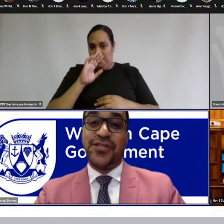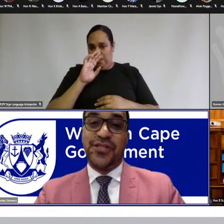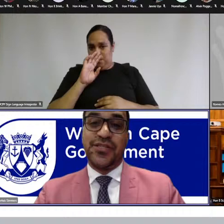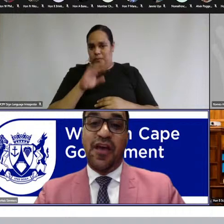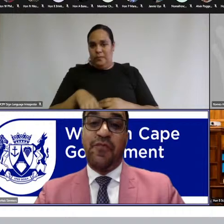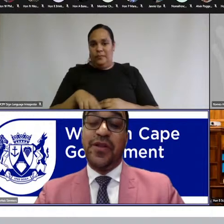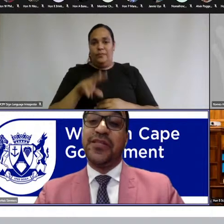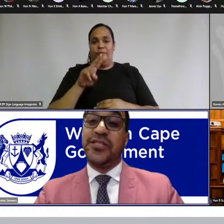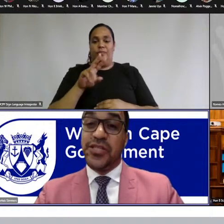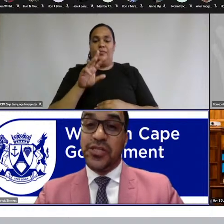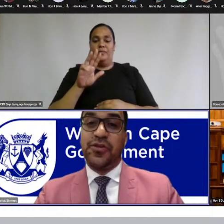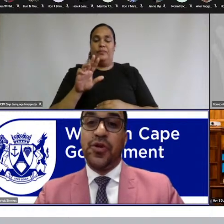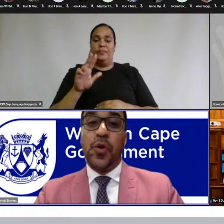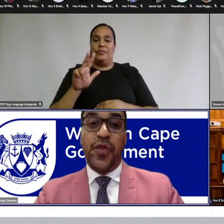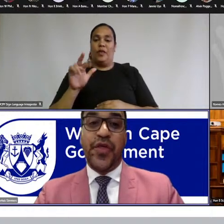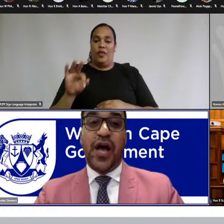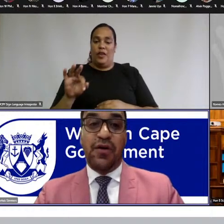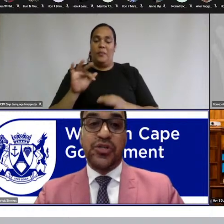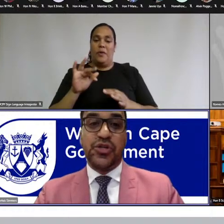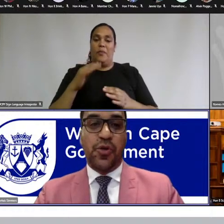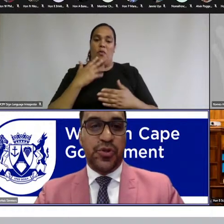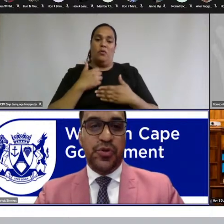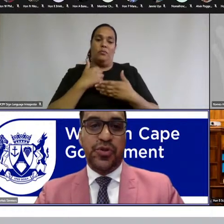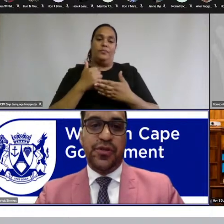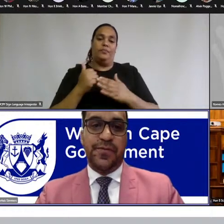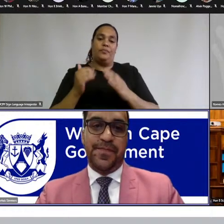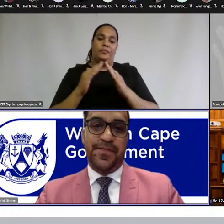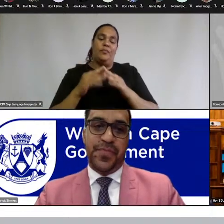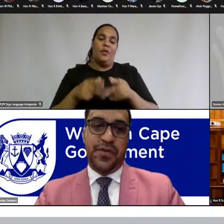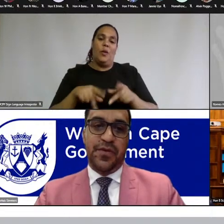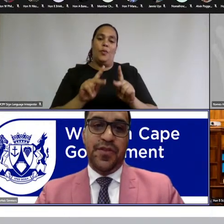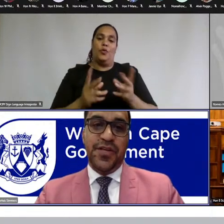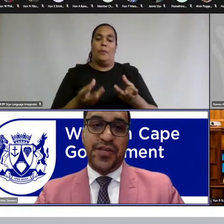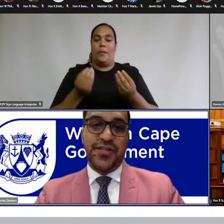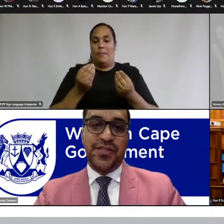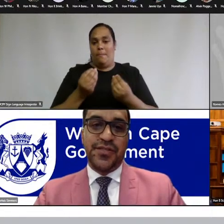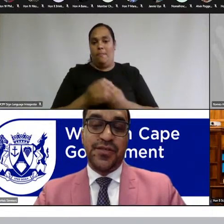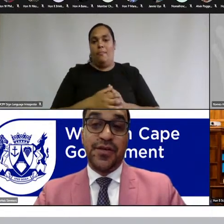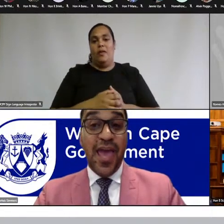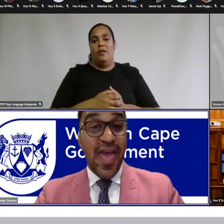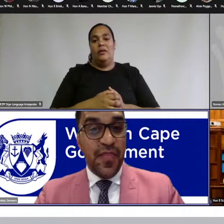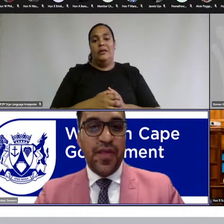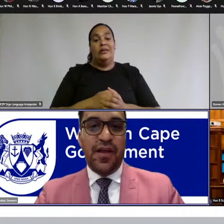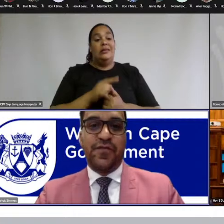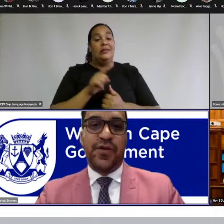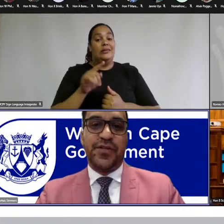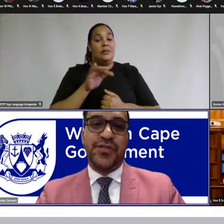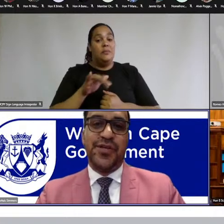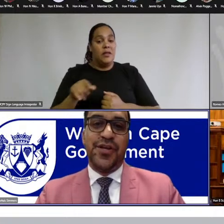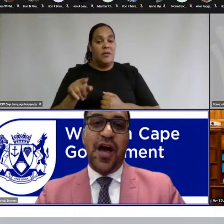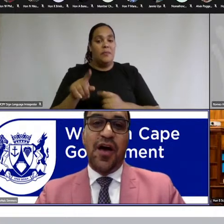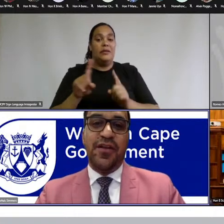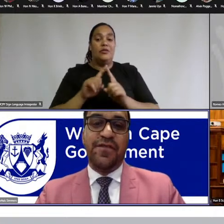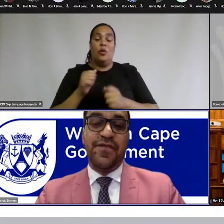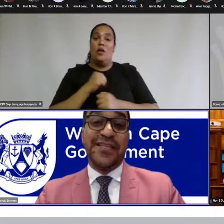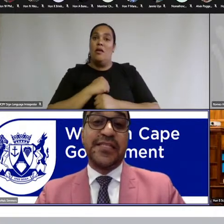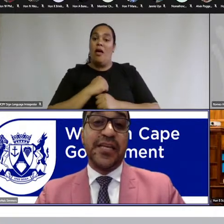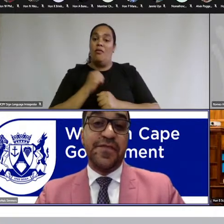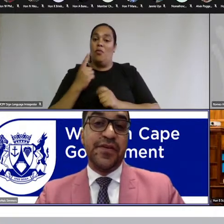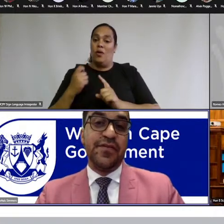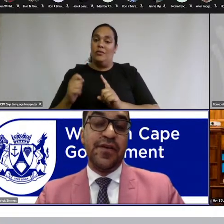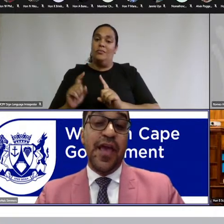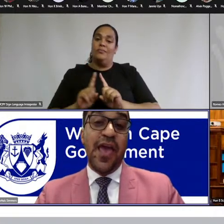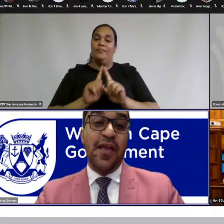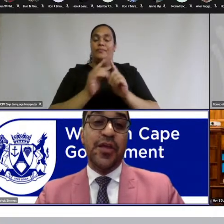29,083 residents have been assisted with a housing opportunity. These residents and their loved ones now live